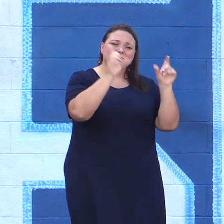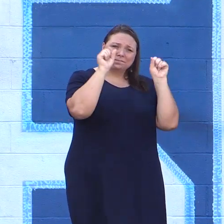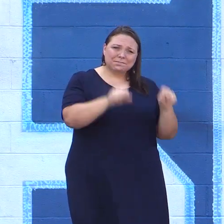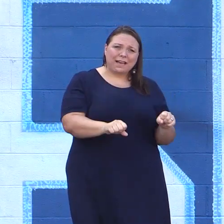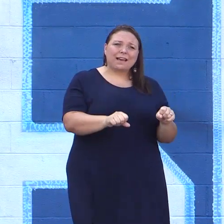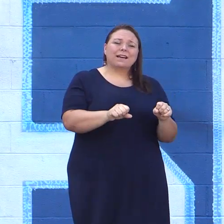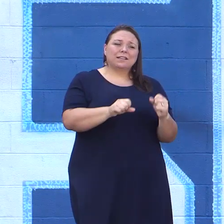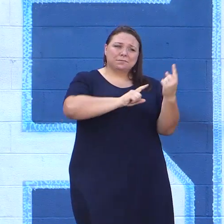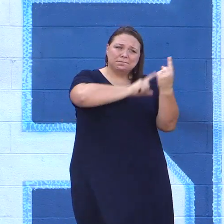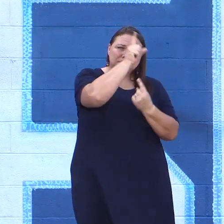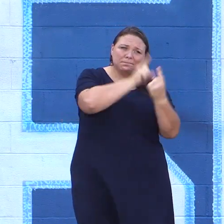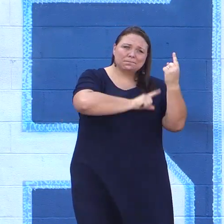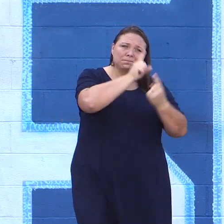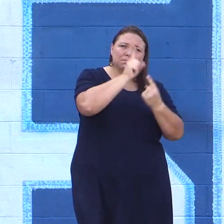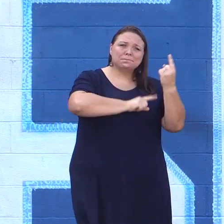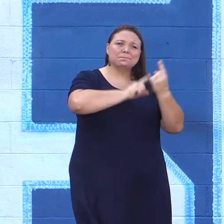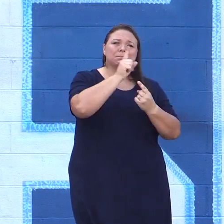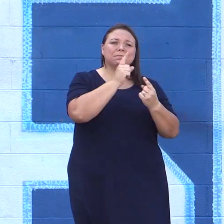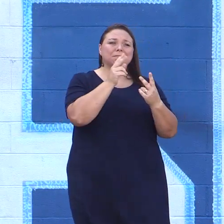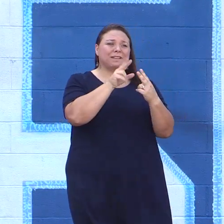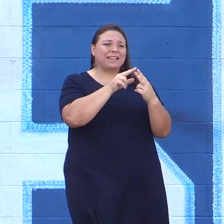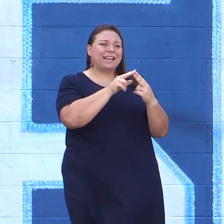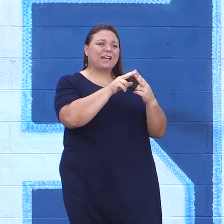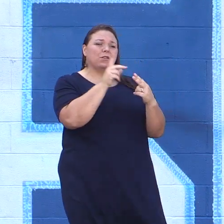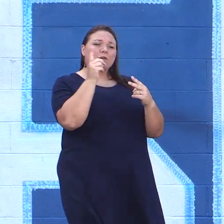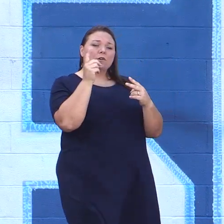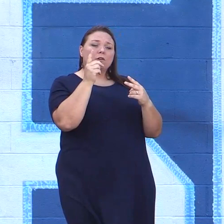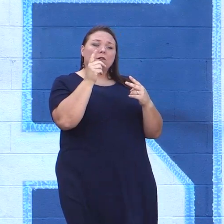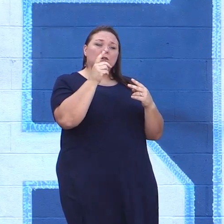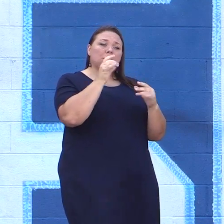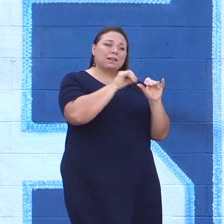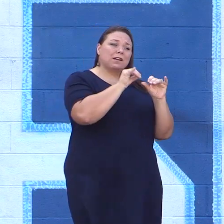in person, whether they attend school in person or